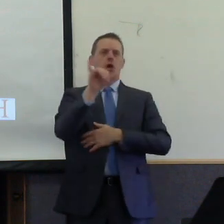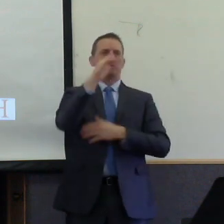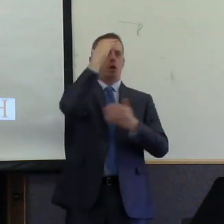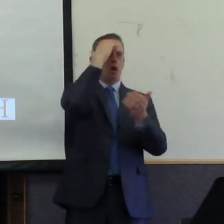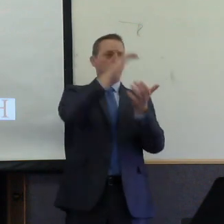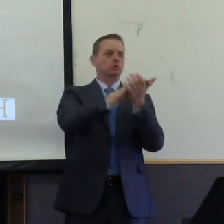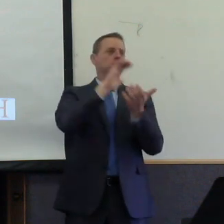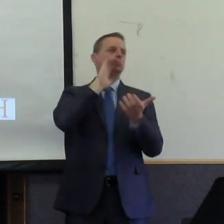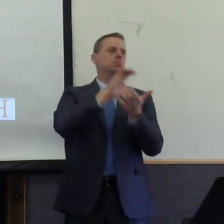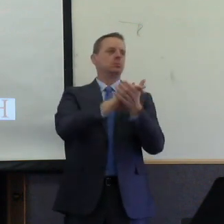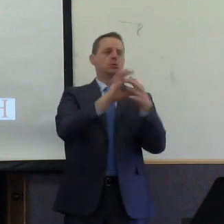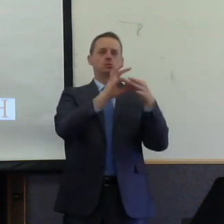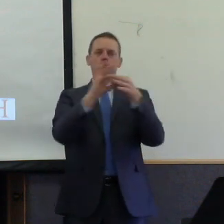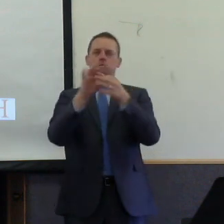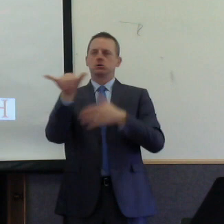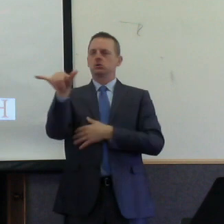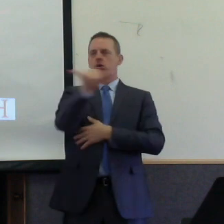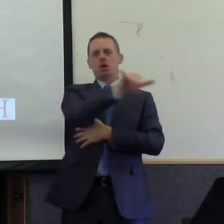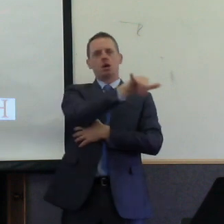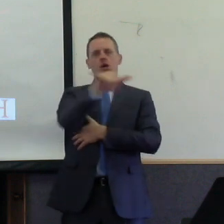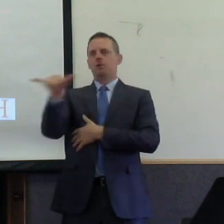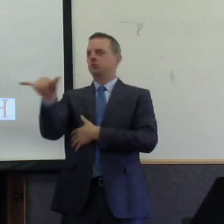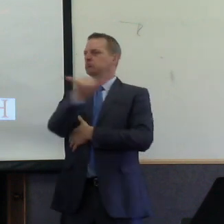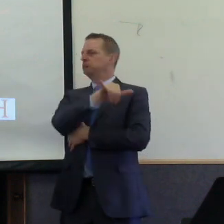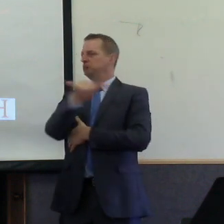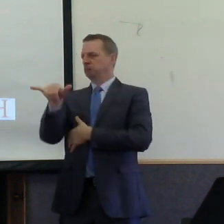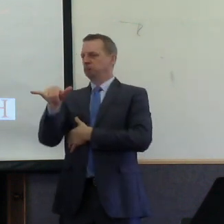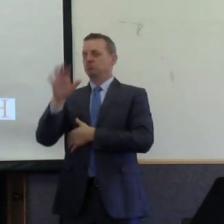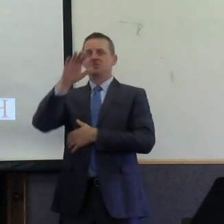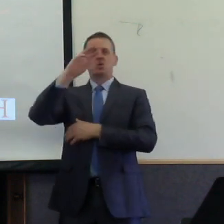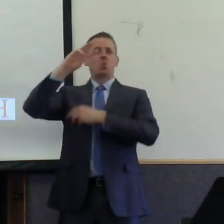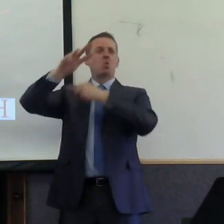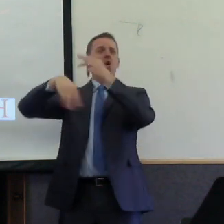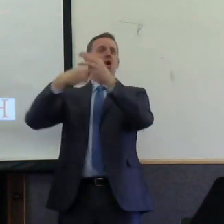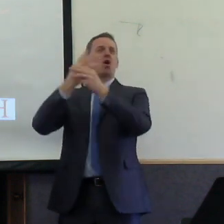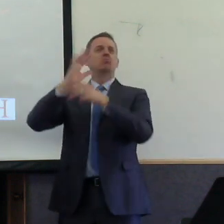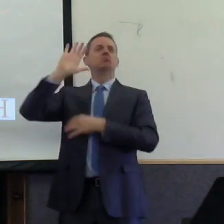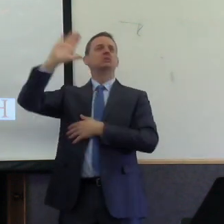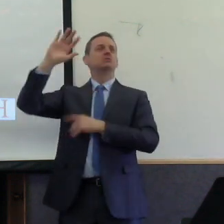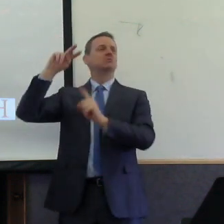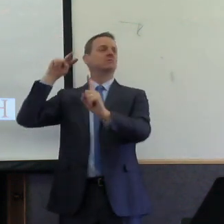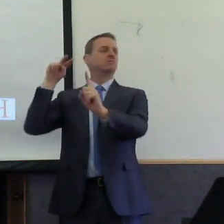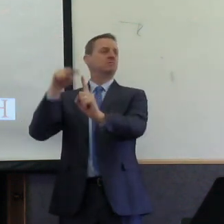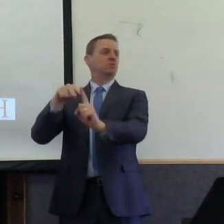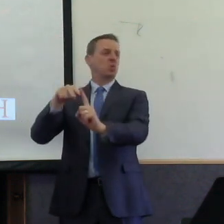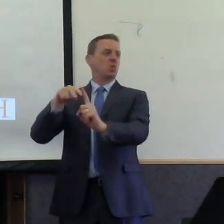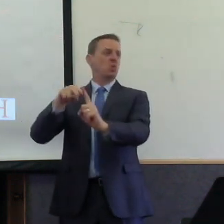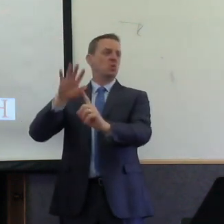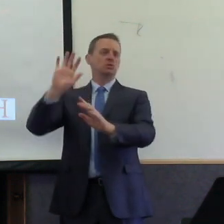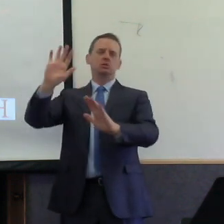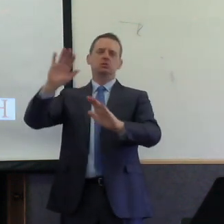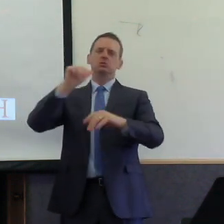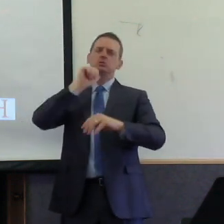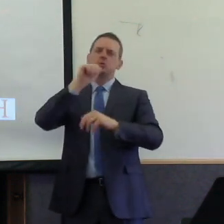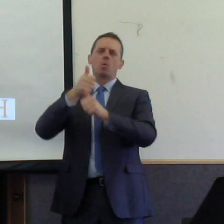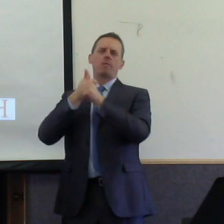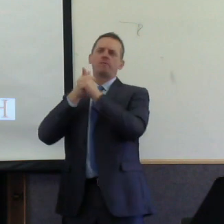From that, the Jews of Christ, first of all, is married to the church. Same with man and woman. But the world's view